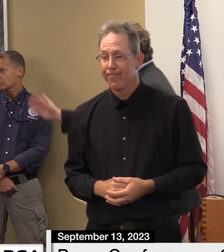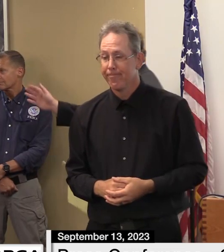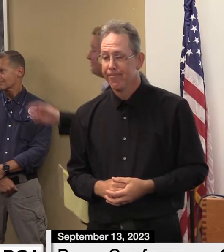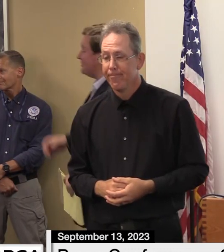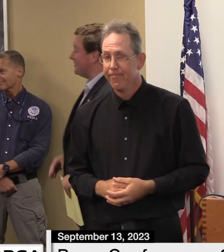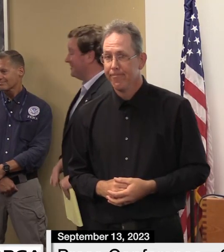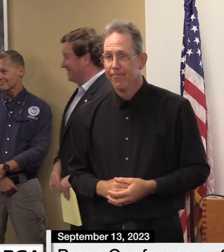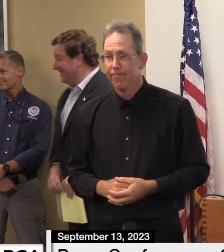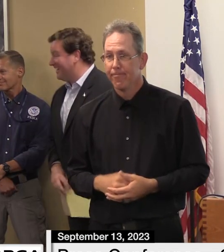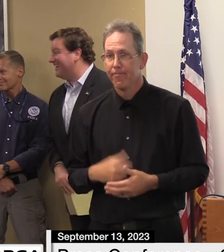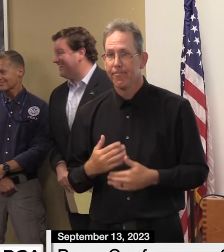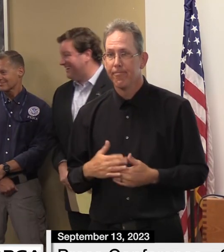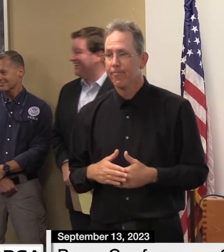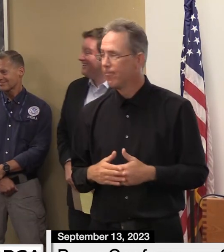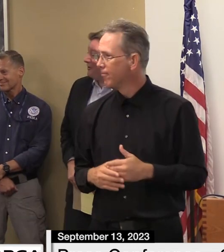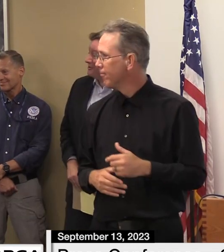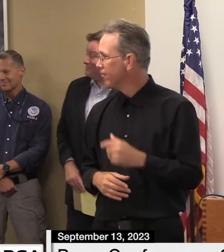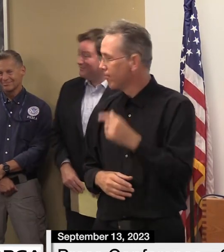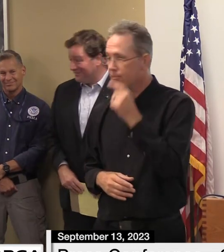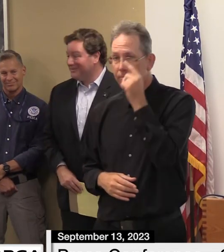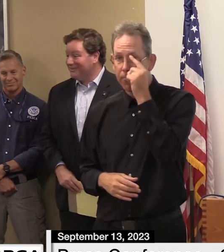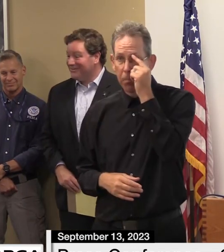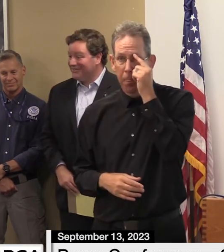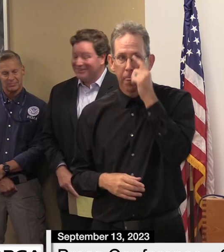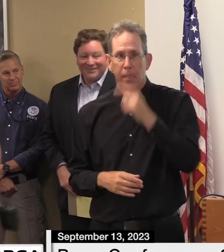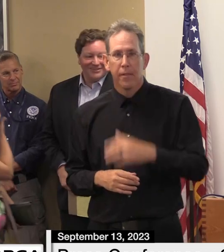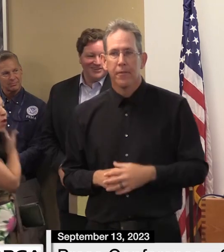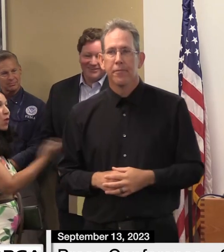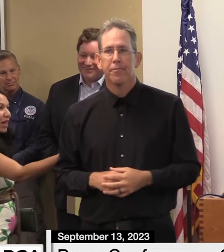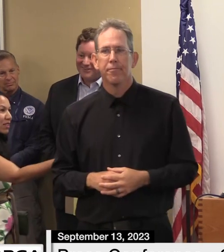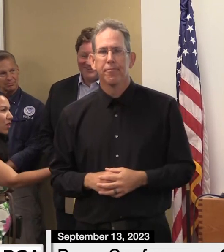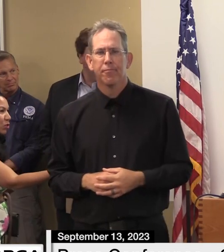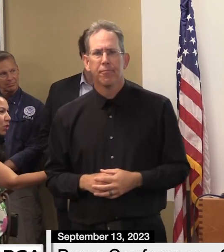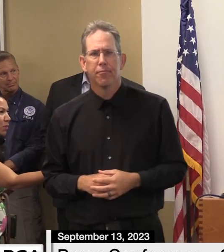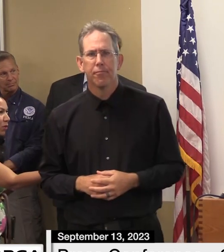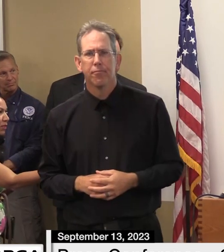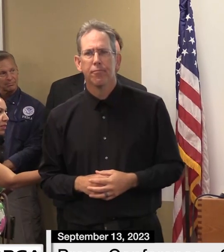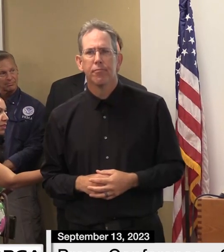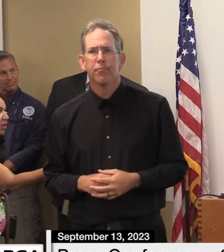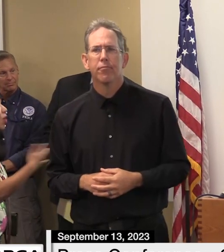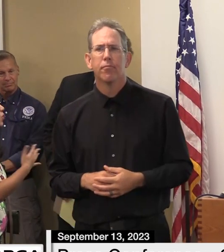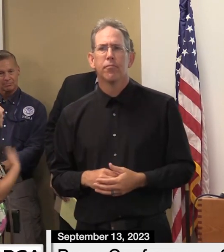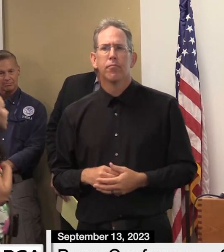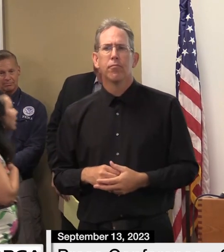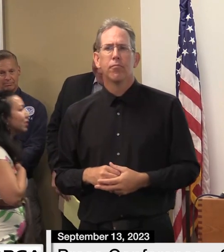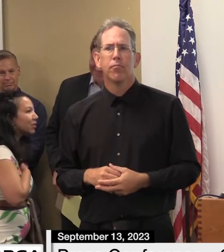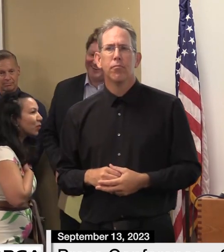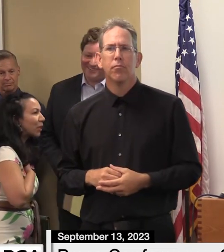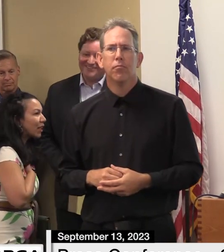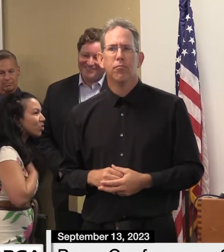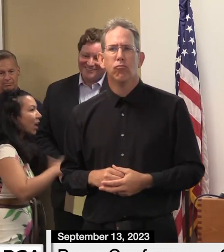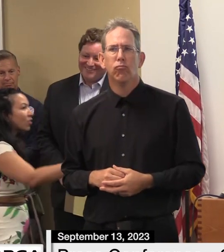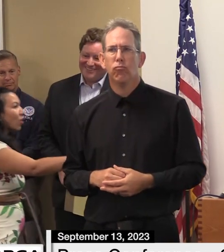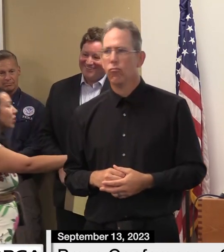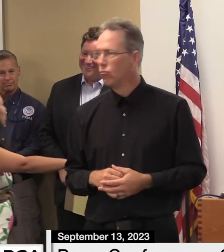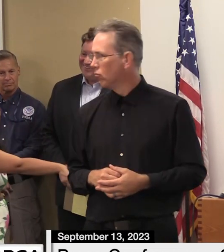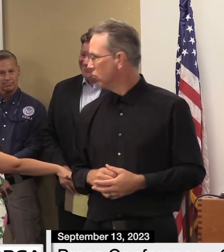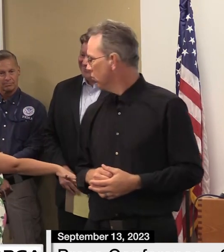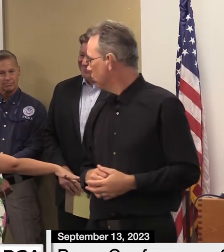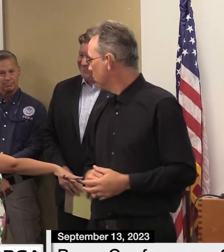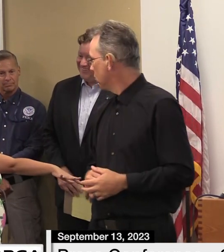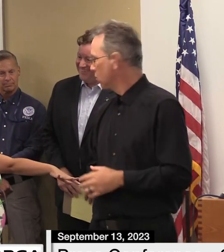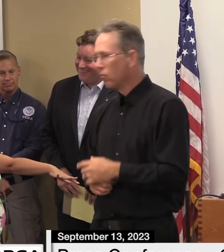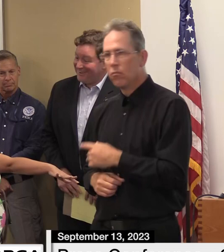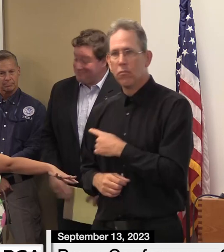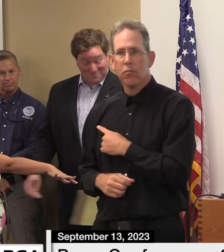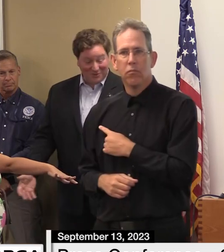Oh, Senator Ramizzo. Welcome. Thank you. Has the governor not spoken? No. Oh, okay. Oh my gosh, I thought there was it